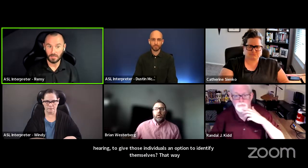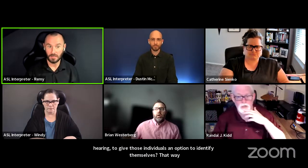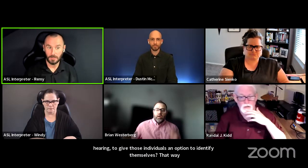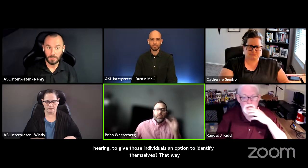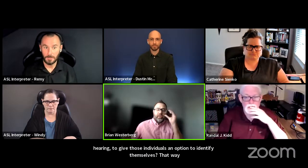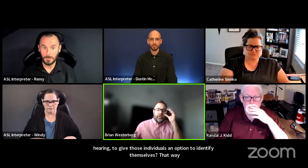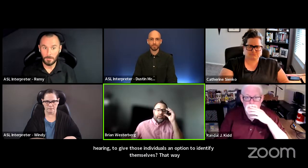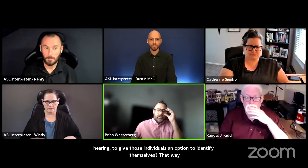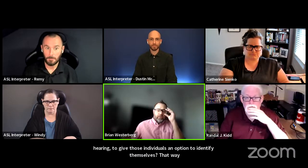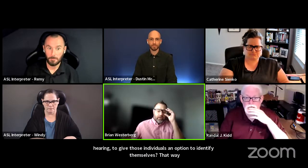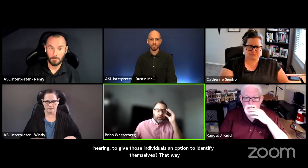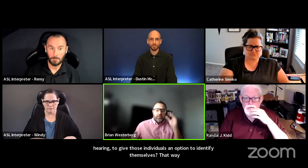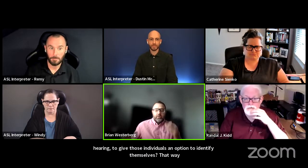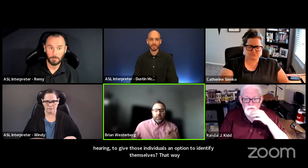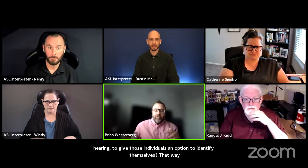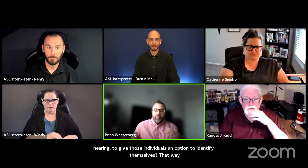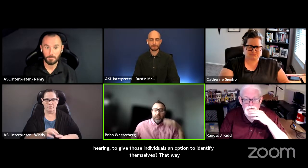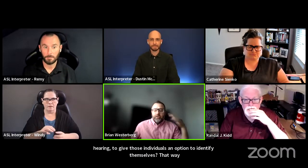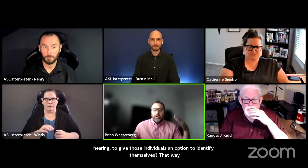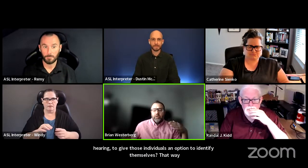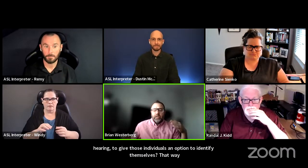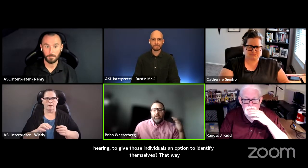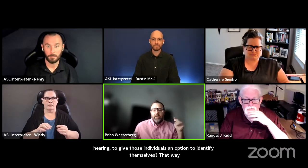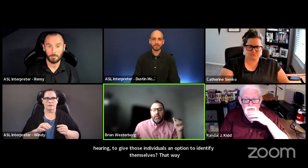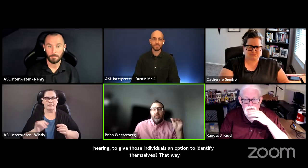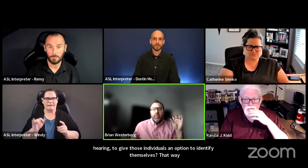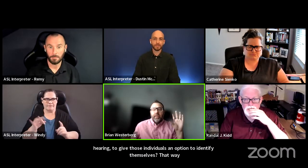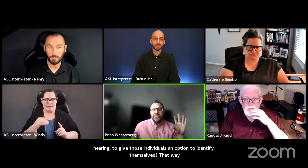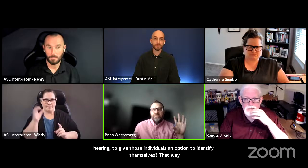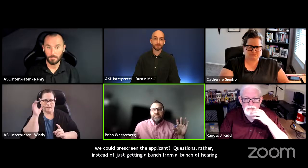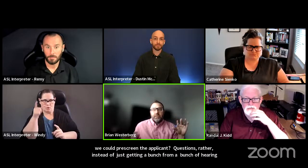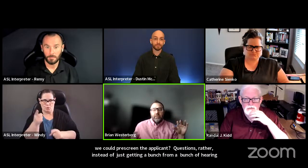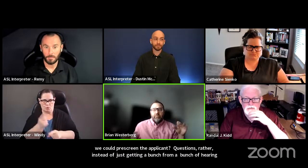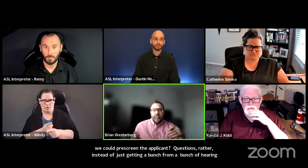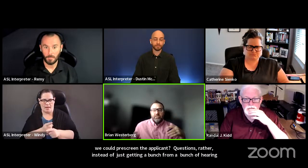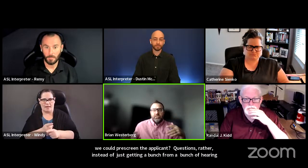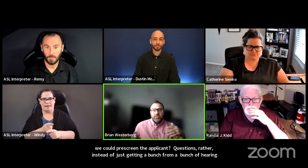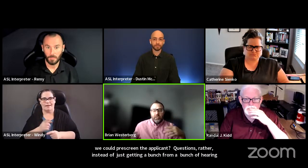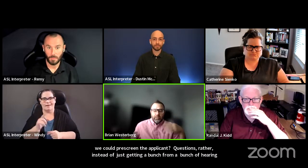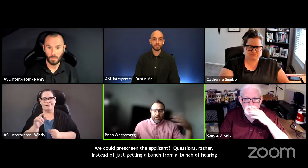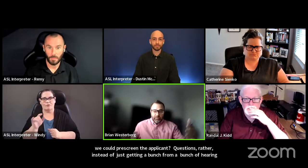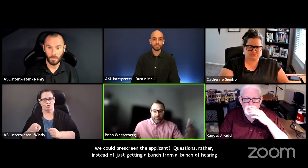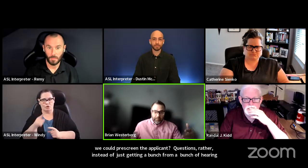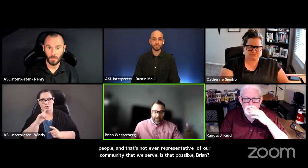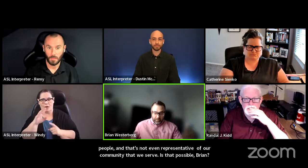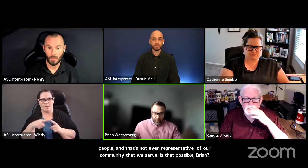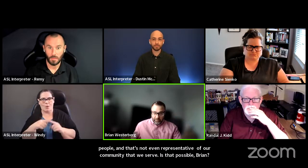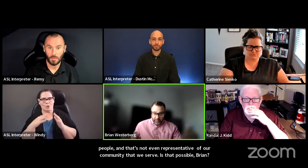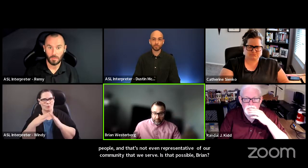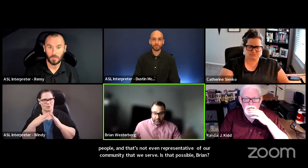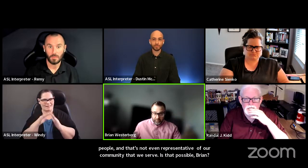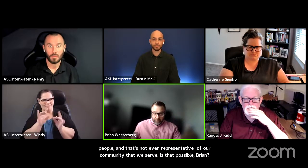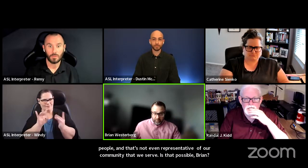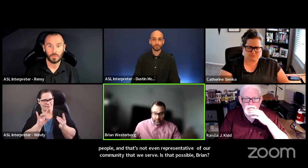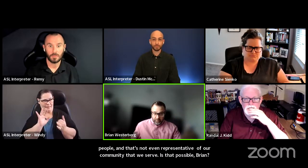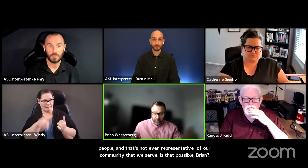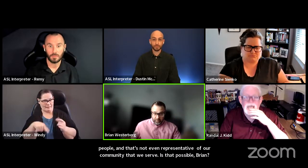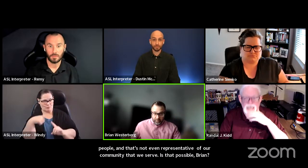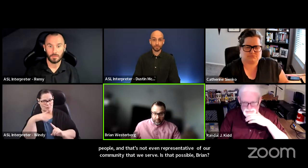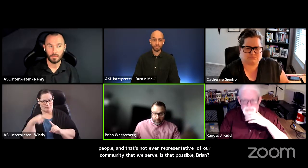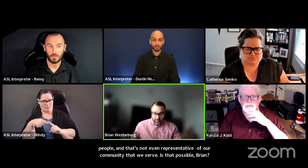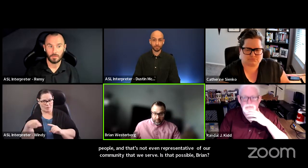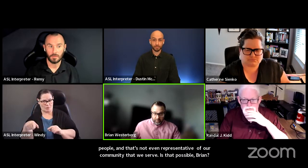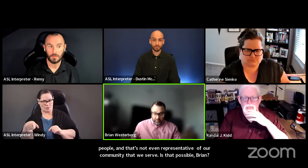Brian? I think if I'm hearing you correctly, like that's in reference to the community feedback, correct?